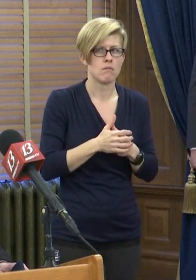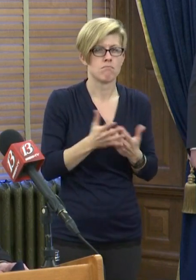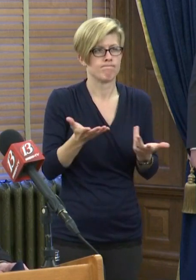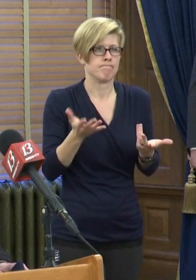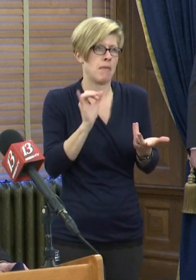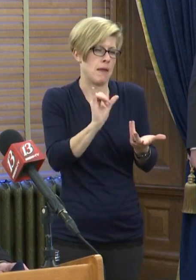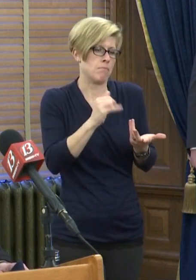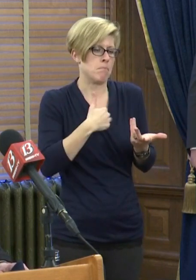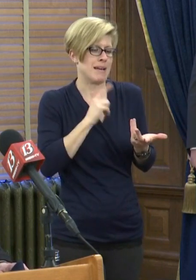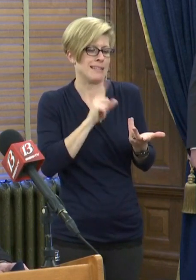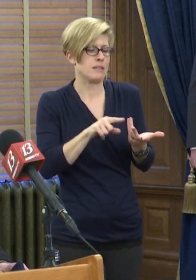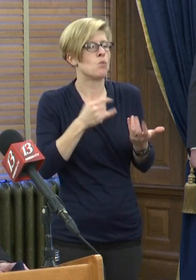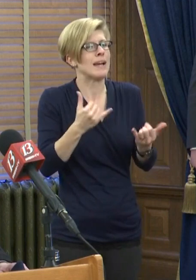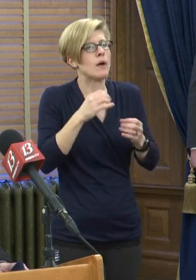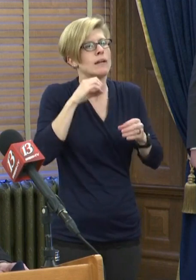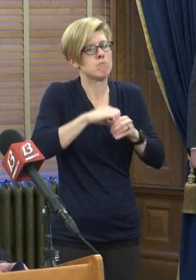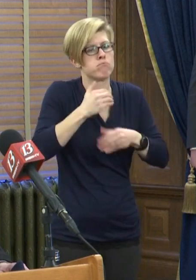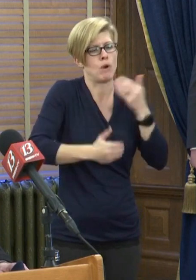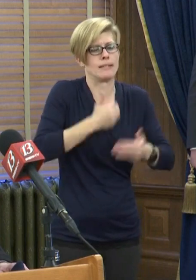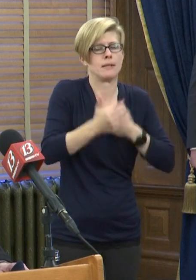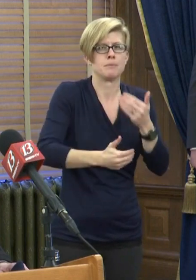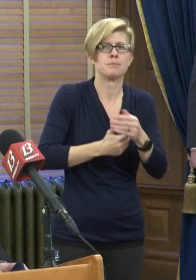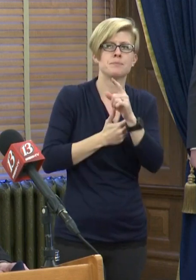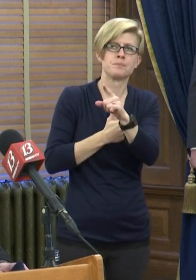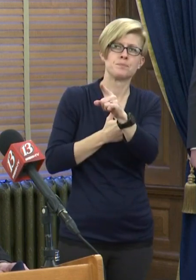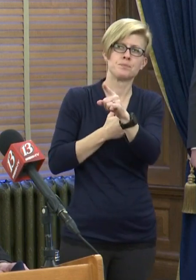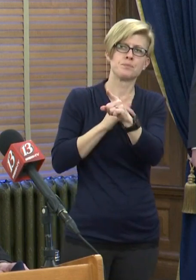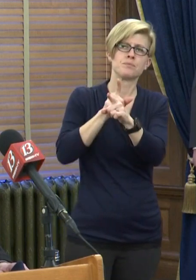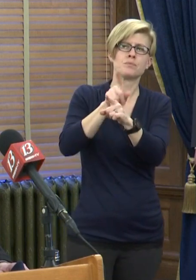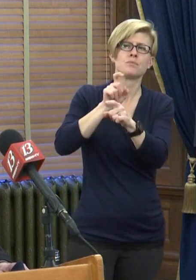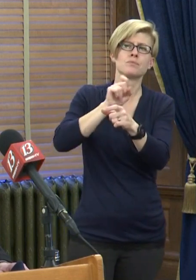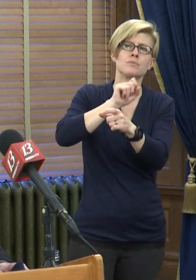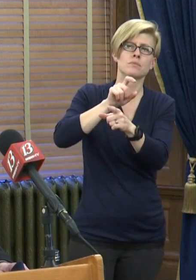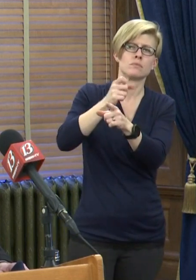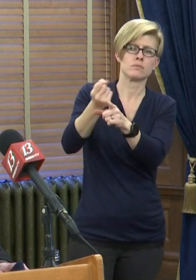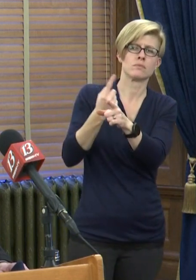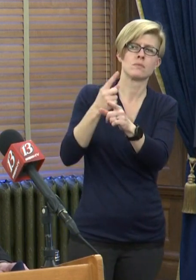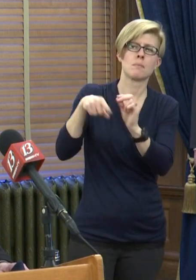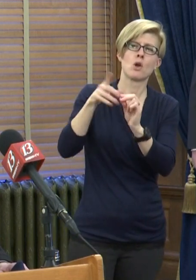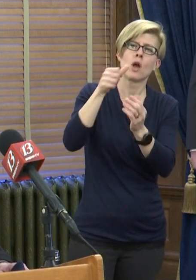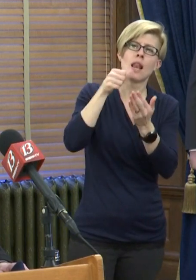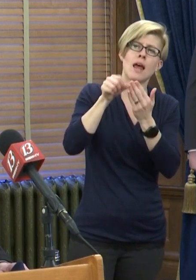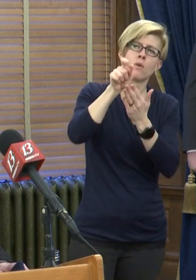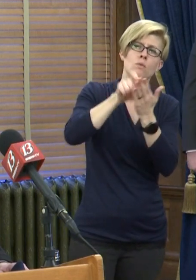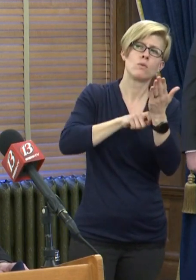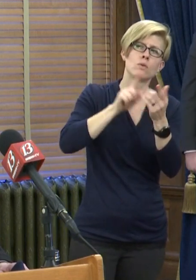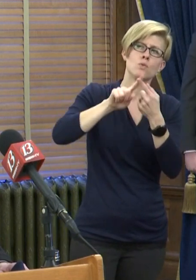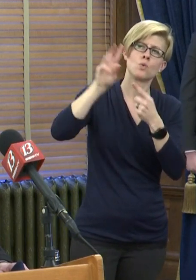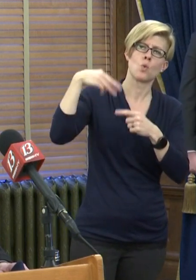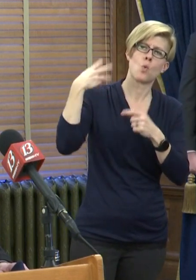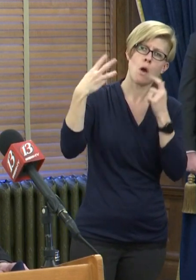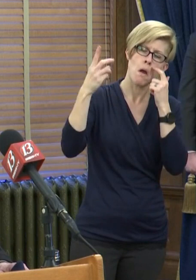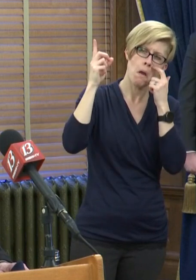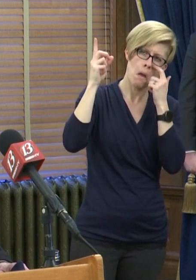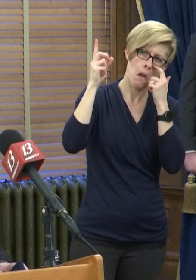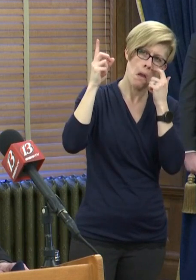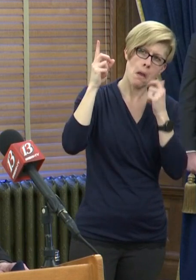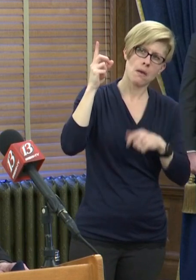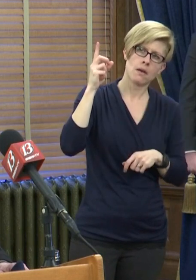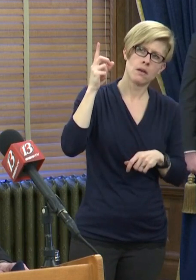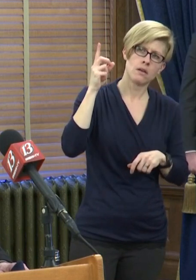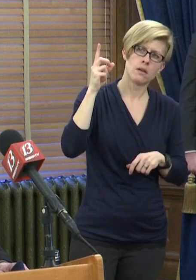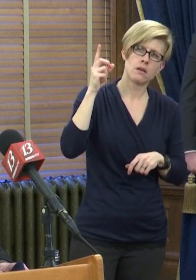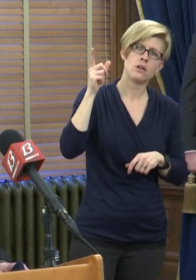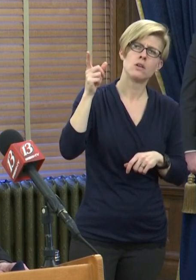is that it's in process. Regarding your letter to Washington, you asked for funding for states to be